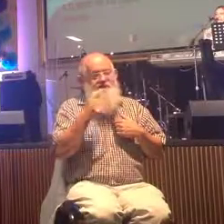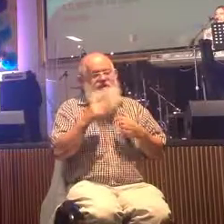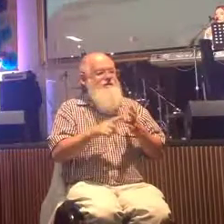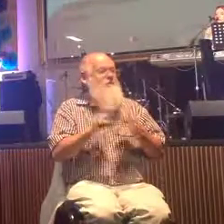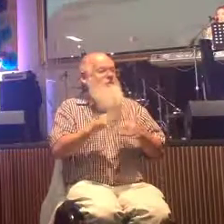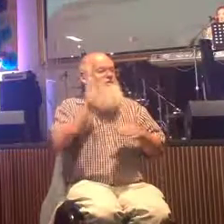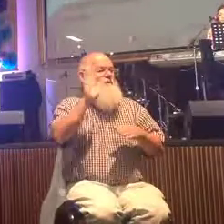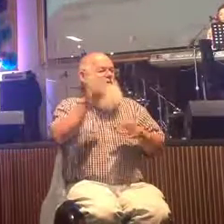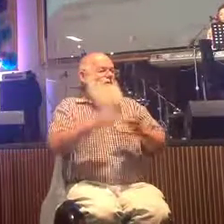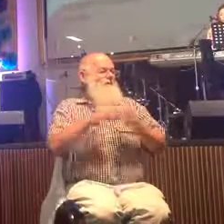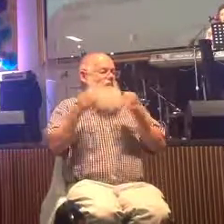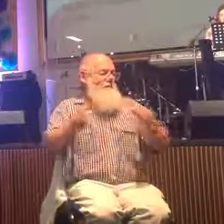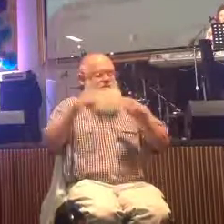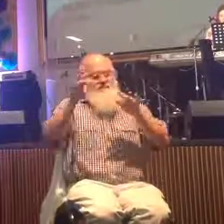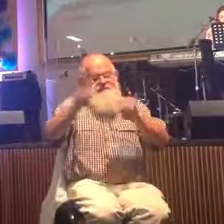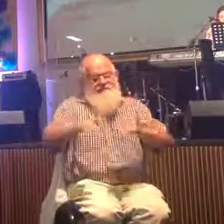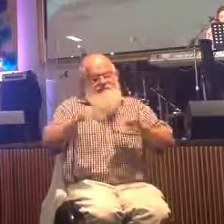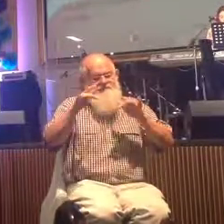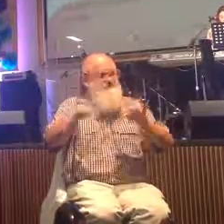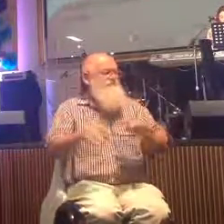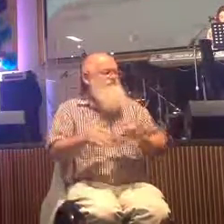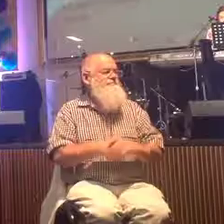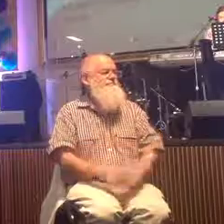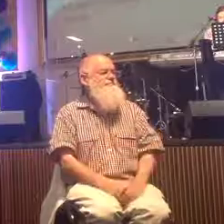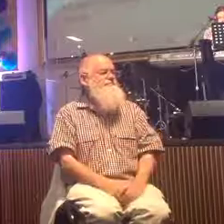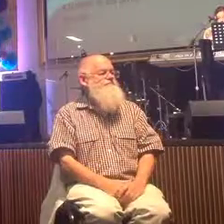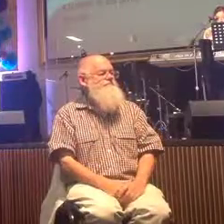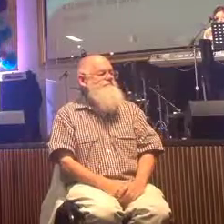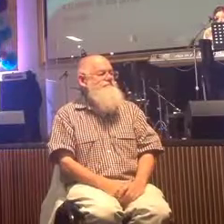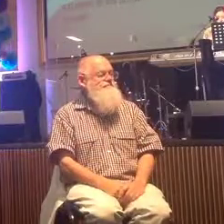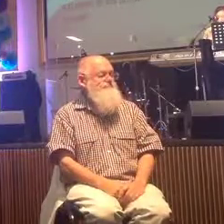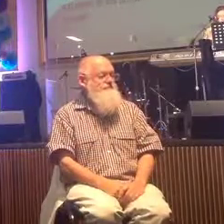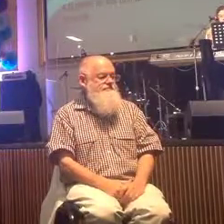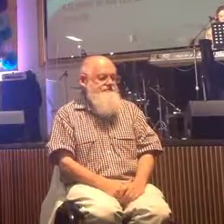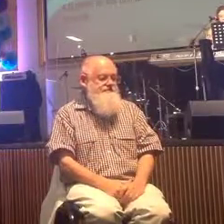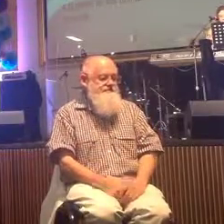great mercy. Glory to you, Jesus.